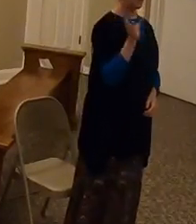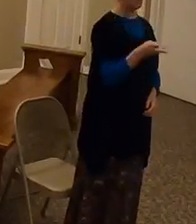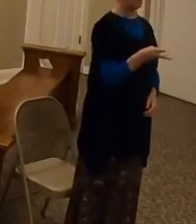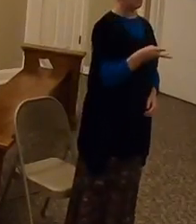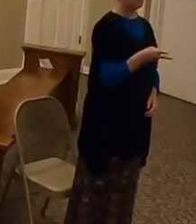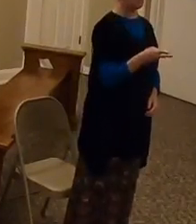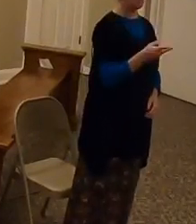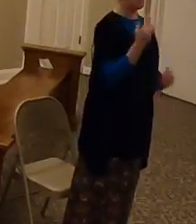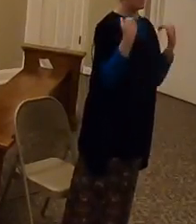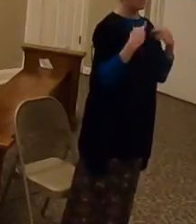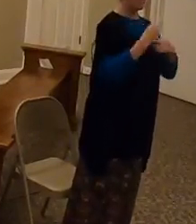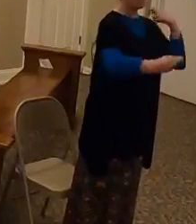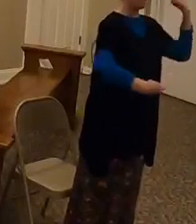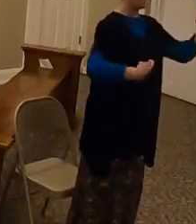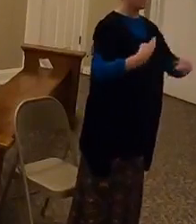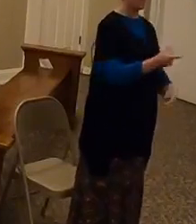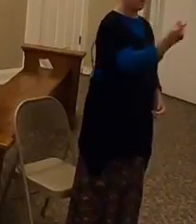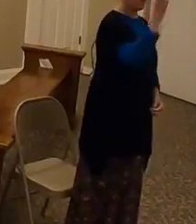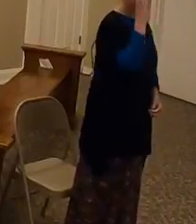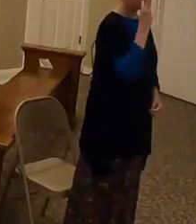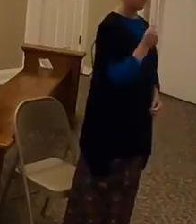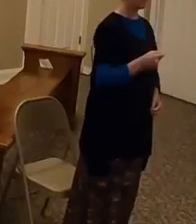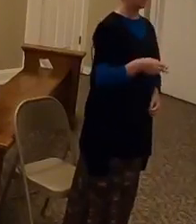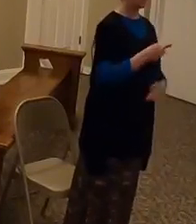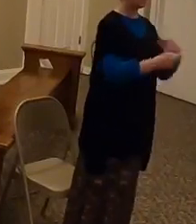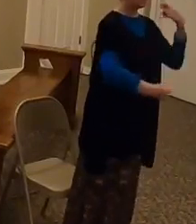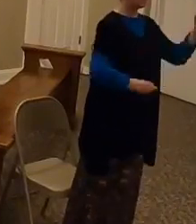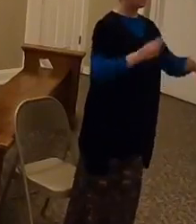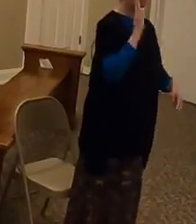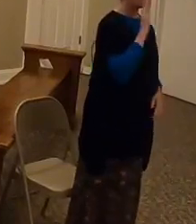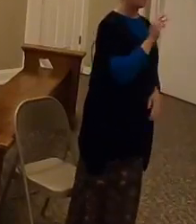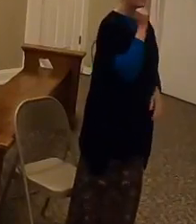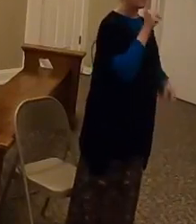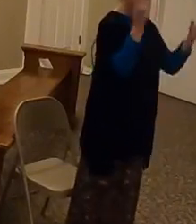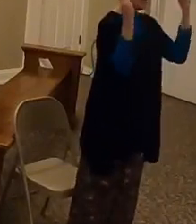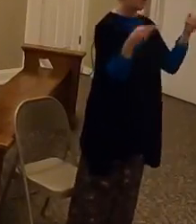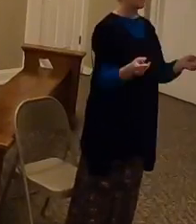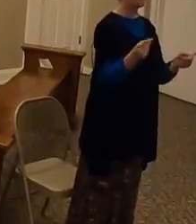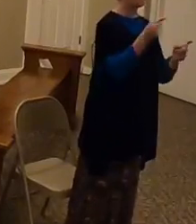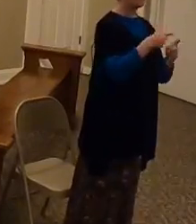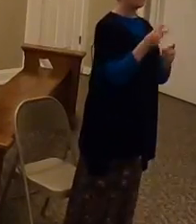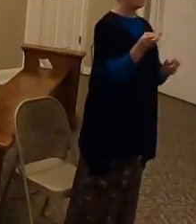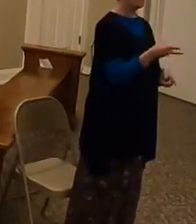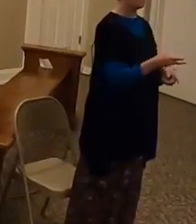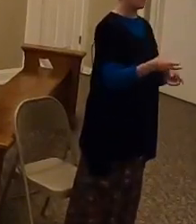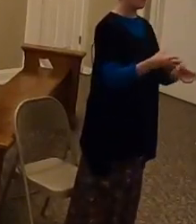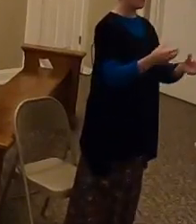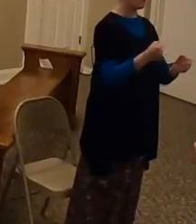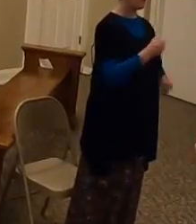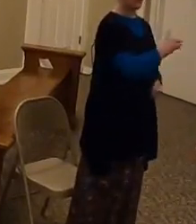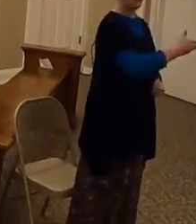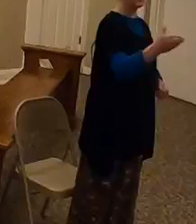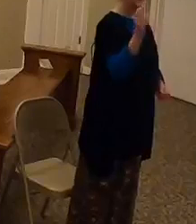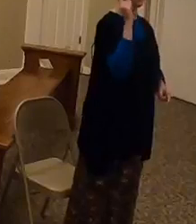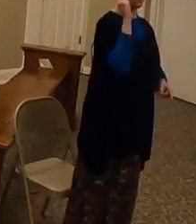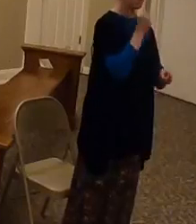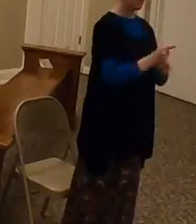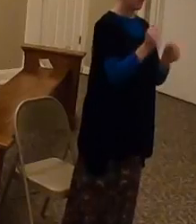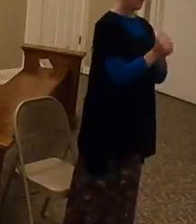got revival coming. Amen. And revival will not happen until we get ourselves right with